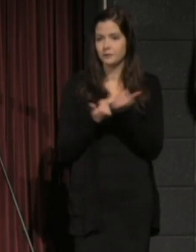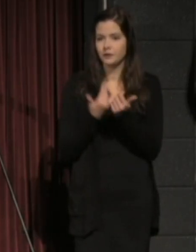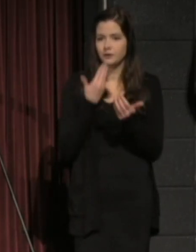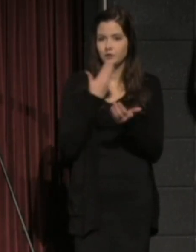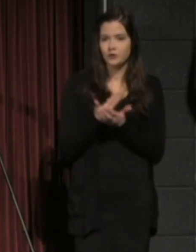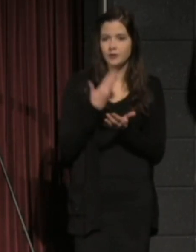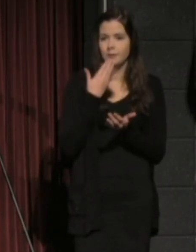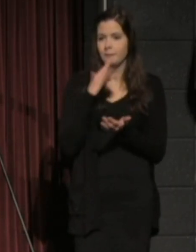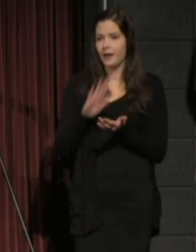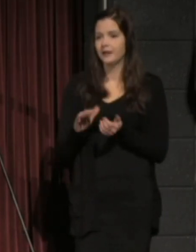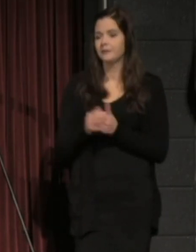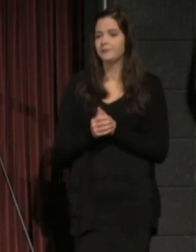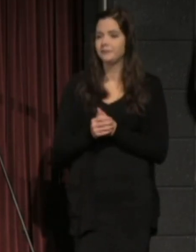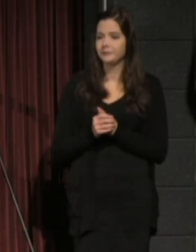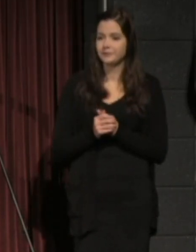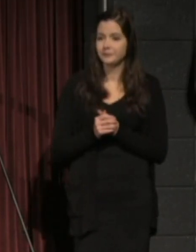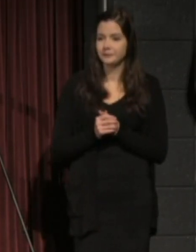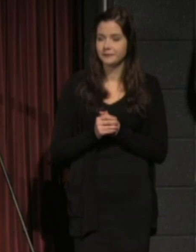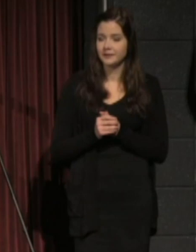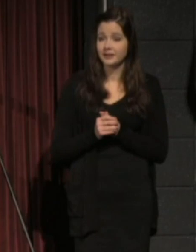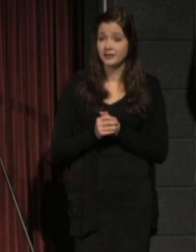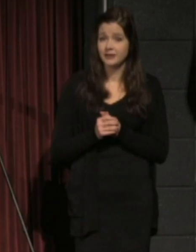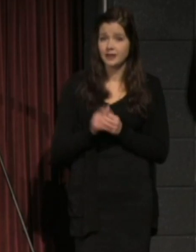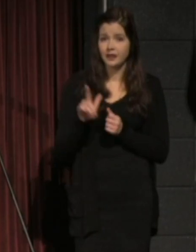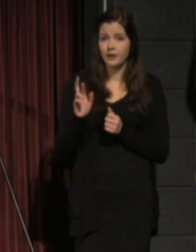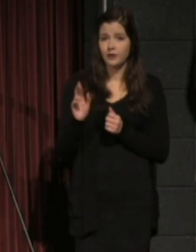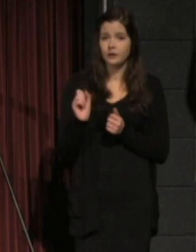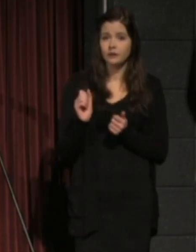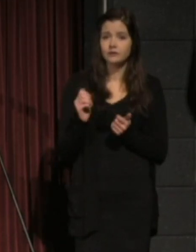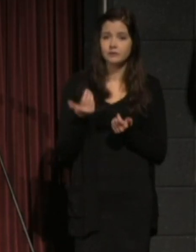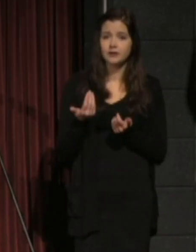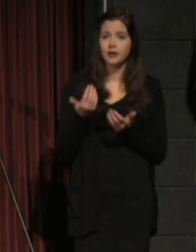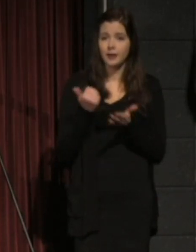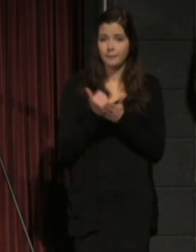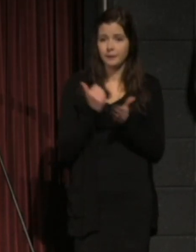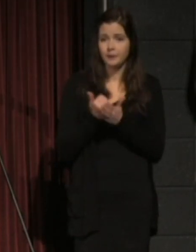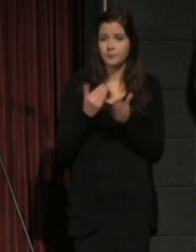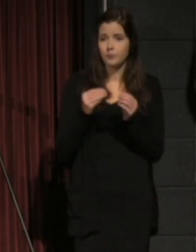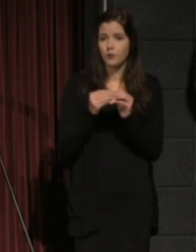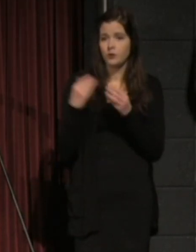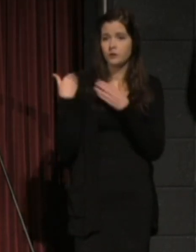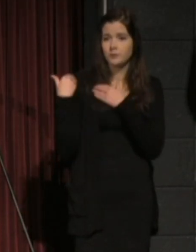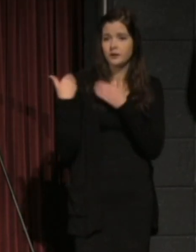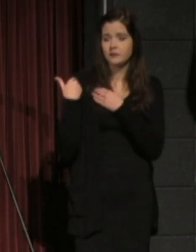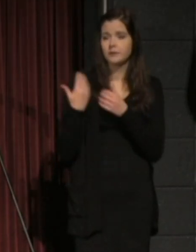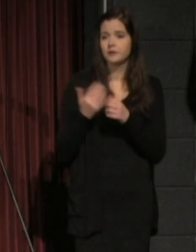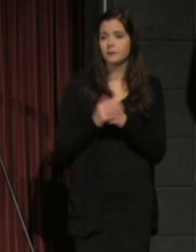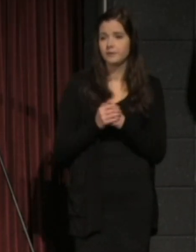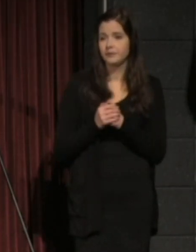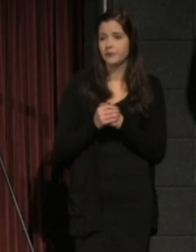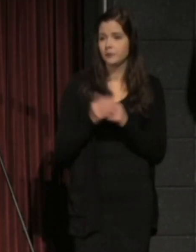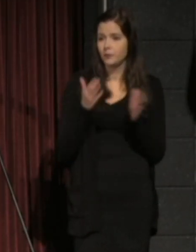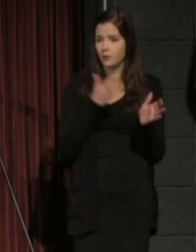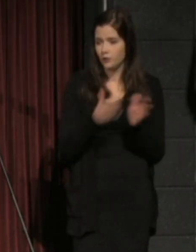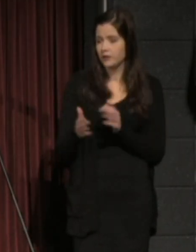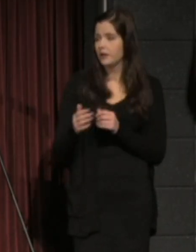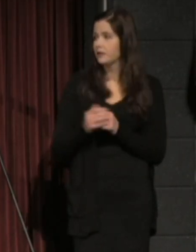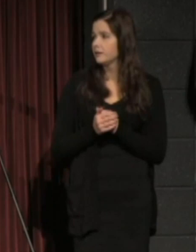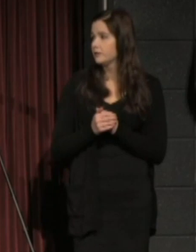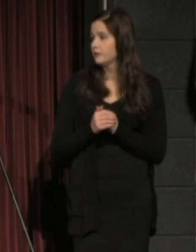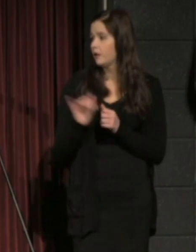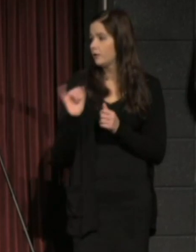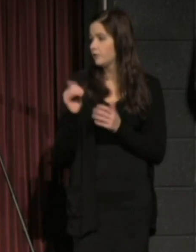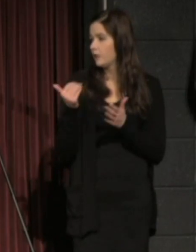my favorite roommate. LR has shaped me to be more responsible, outgoing, and organized. It has also helped me to become a better